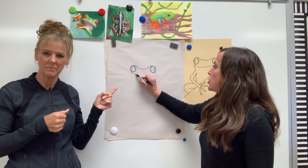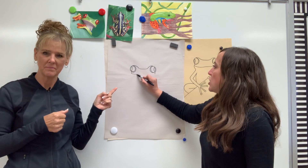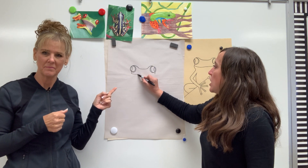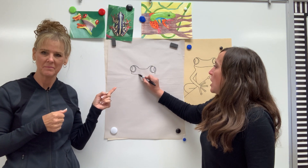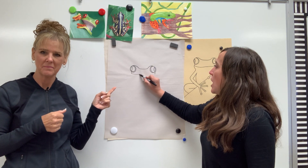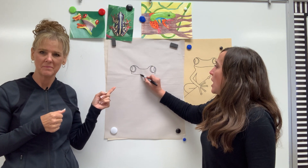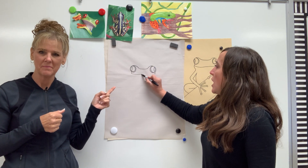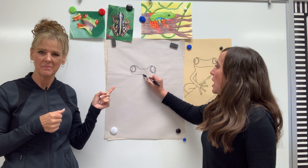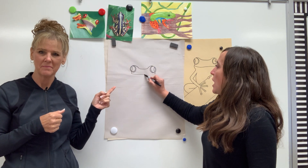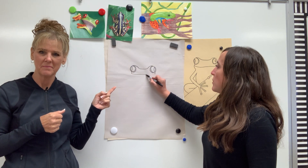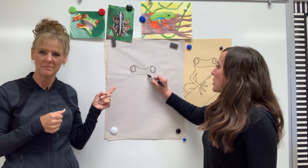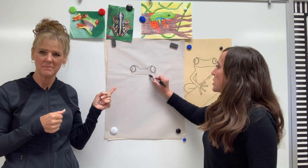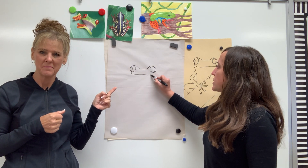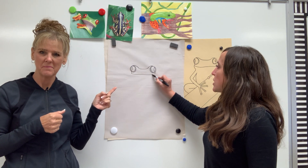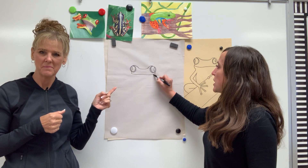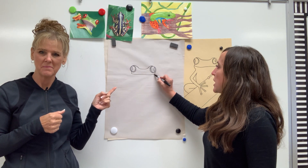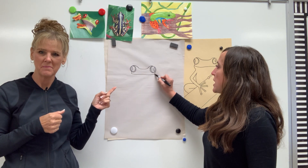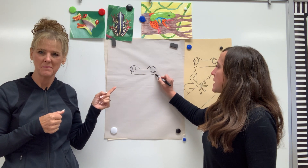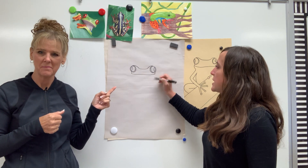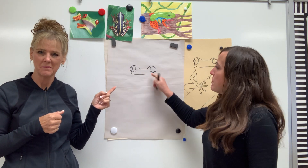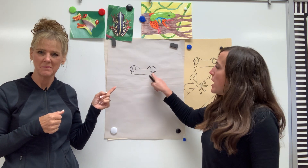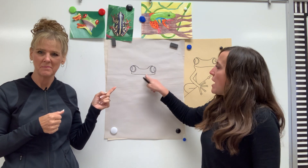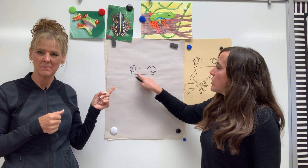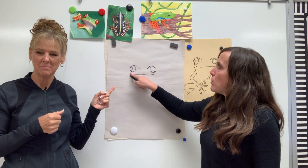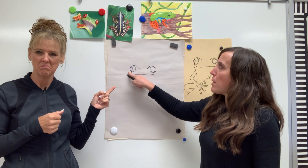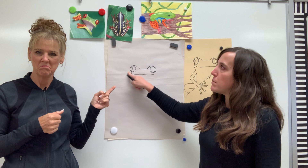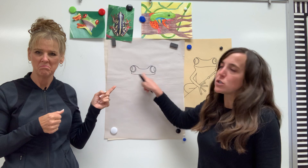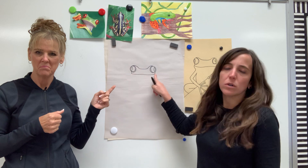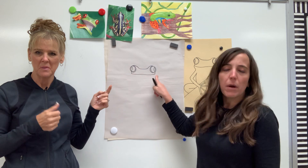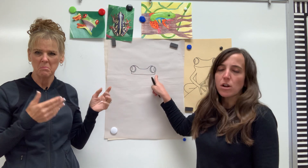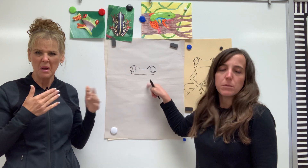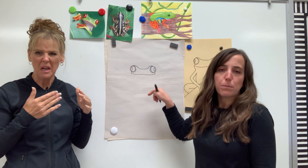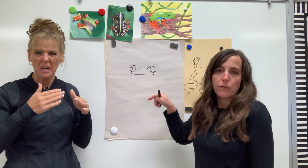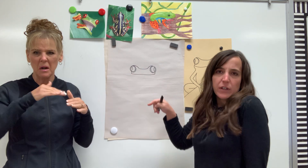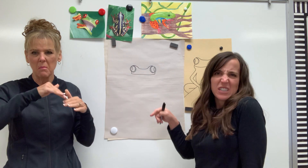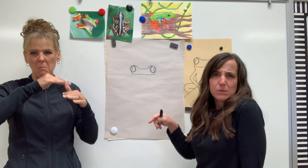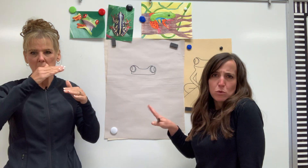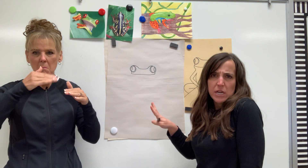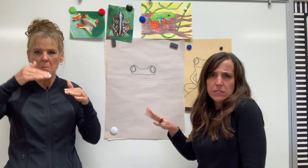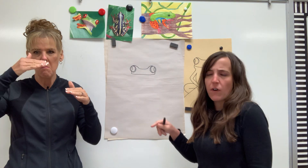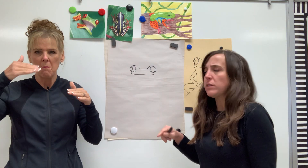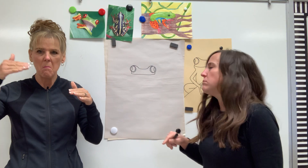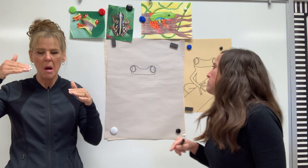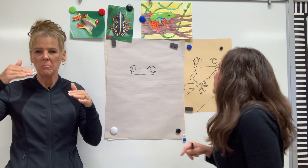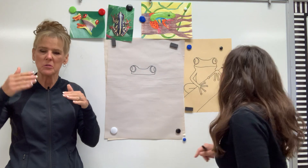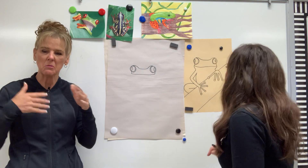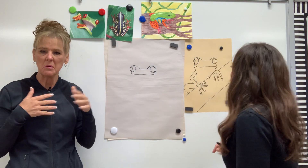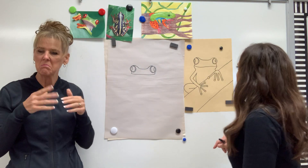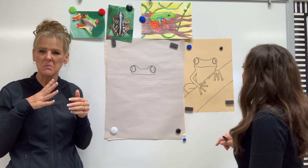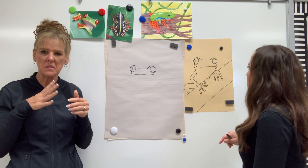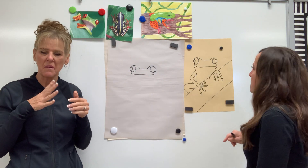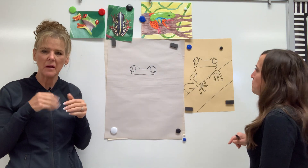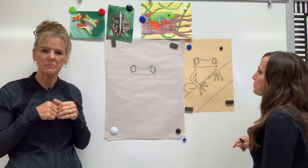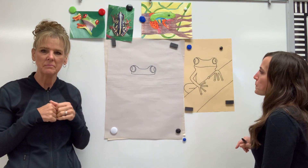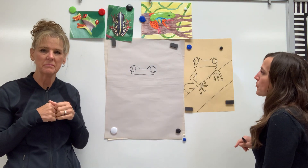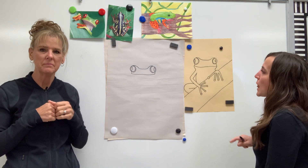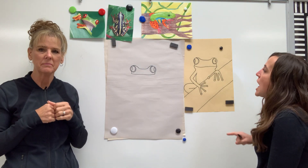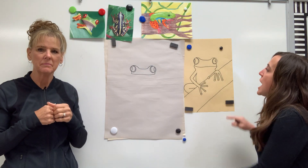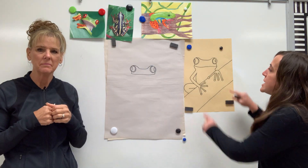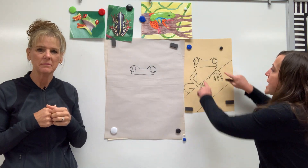lunch. And we're just gonna connect it. It might have a little bump to it. It might not be perfectly smooth, that's fine. No